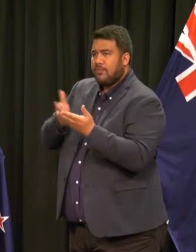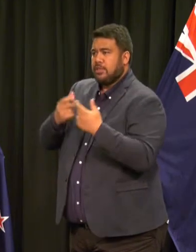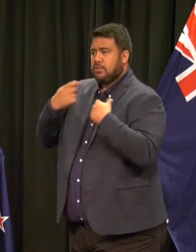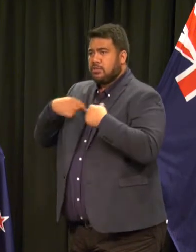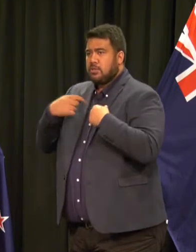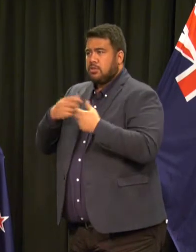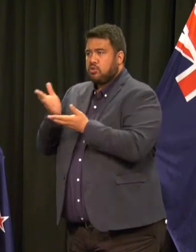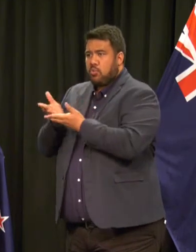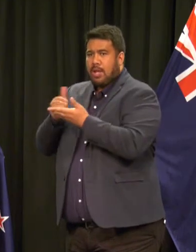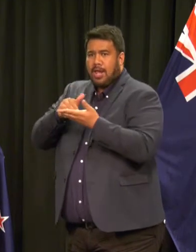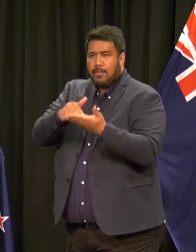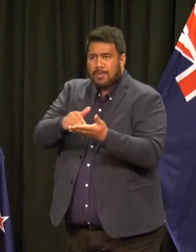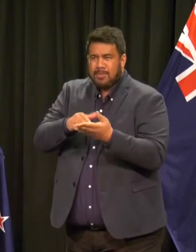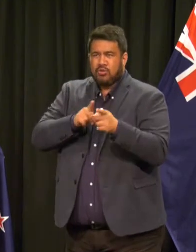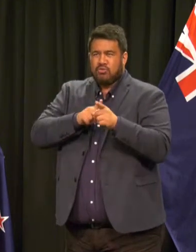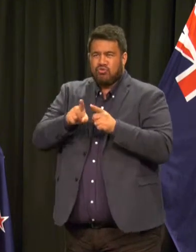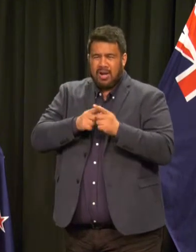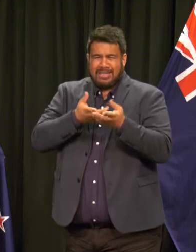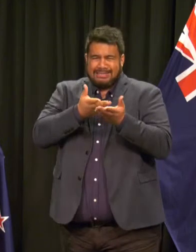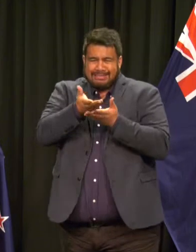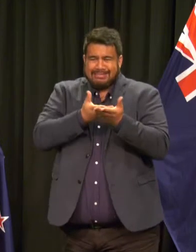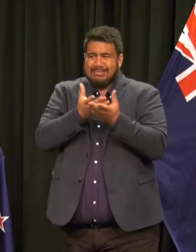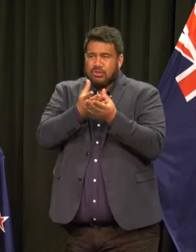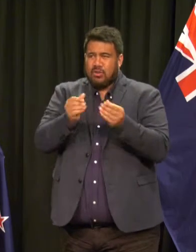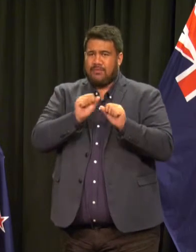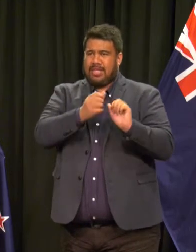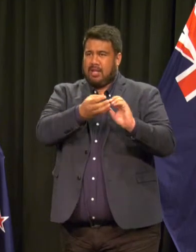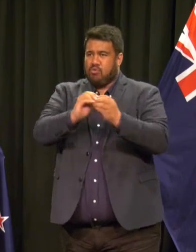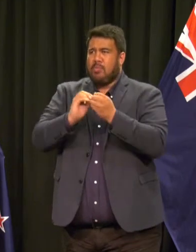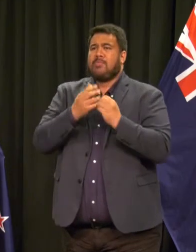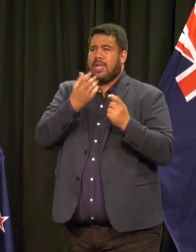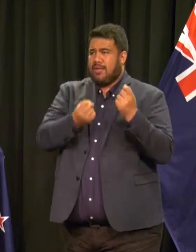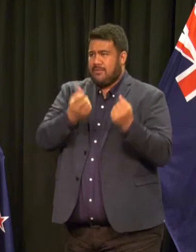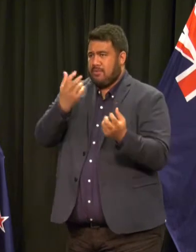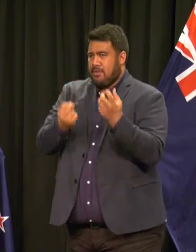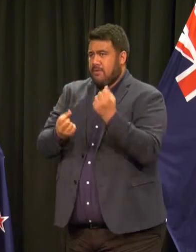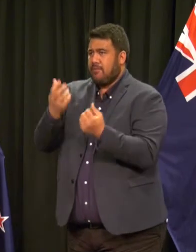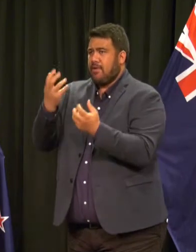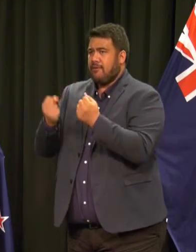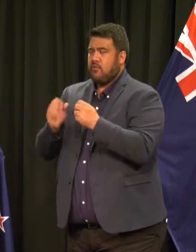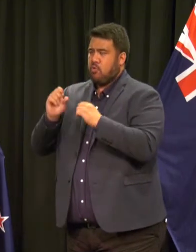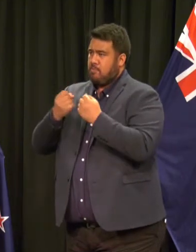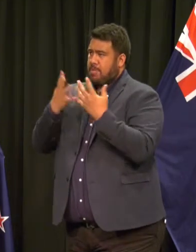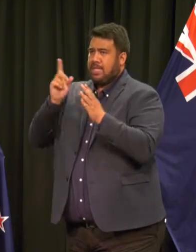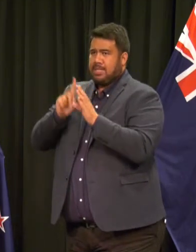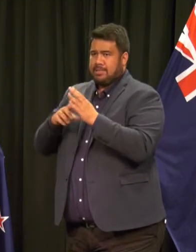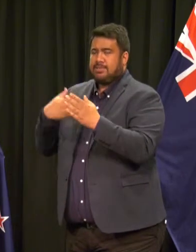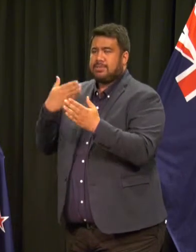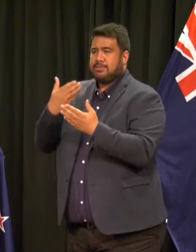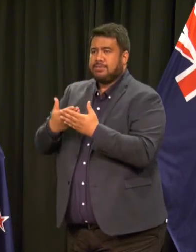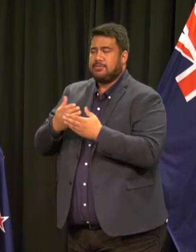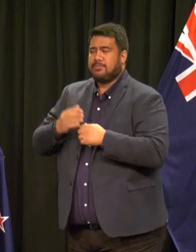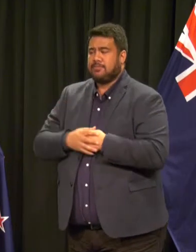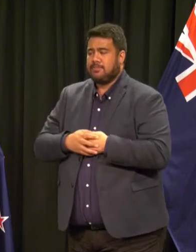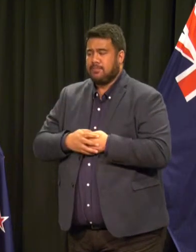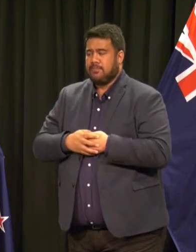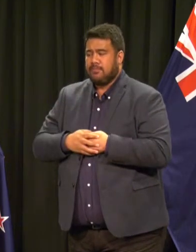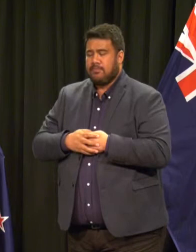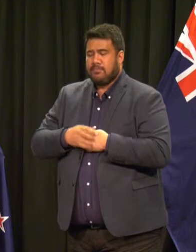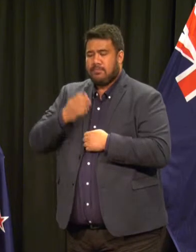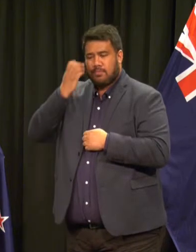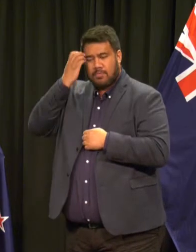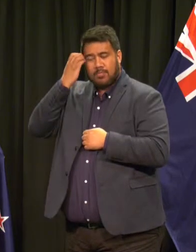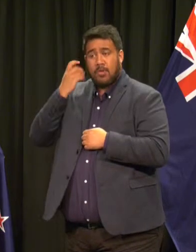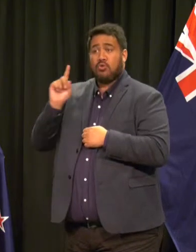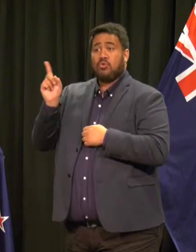that can tackle the prevalent and complex problems many long-term homeless have. And today,